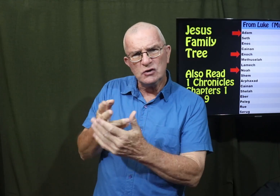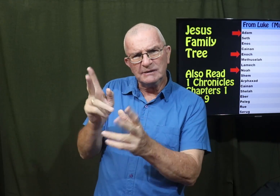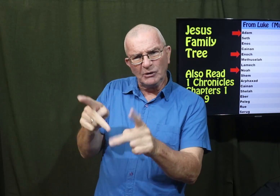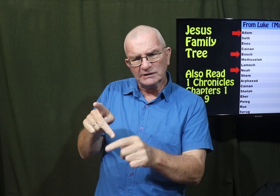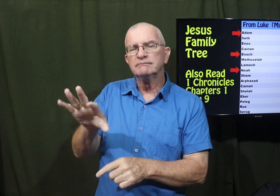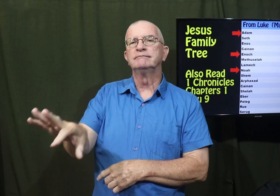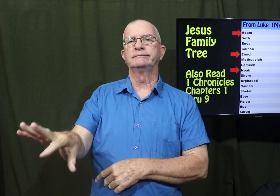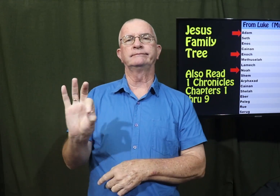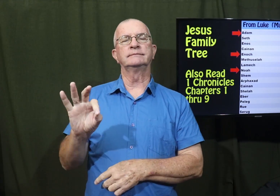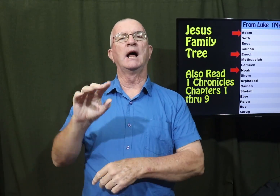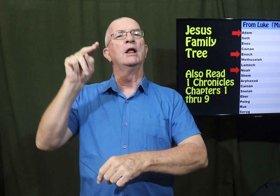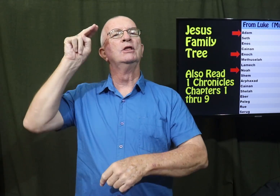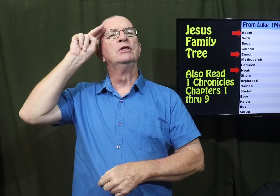good person, Noah.